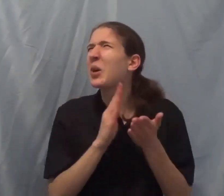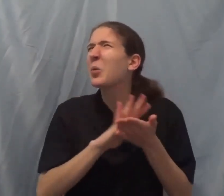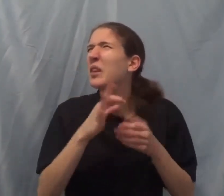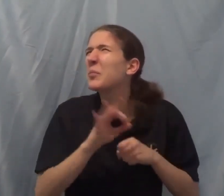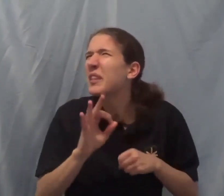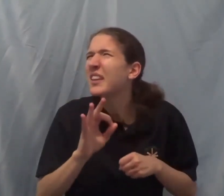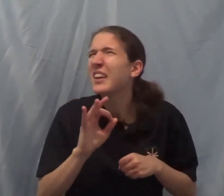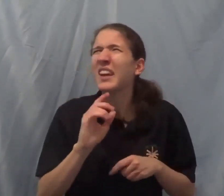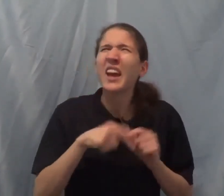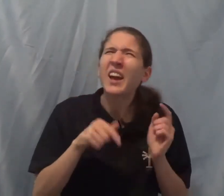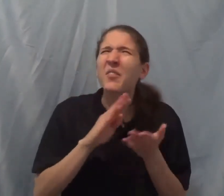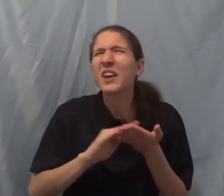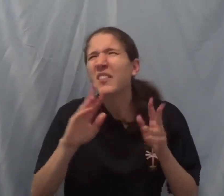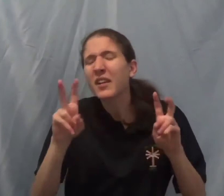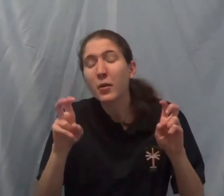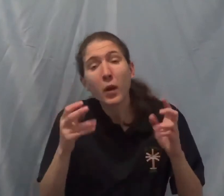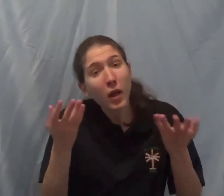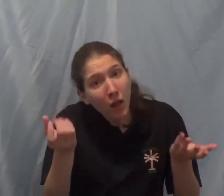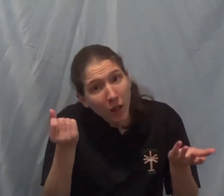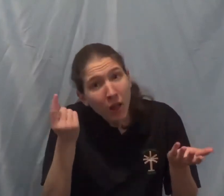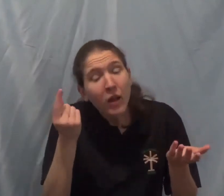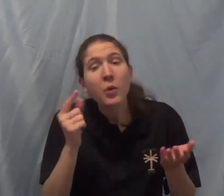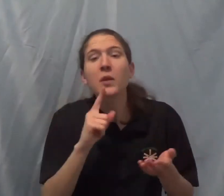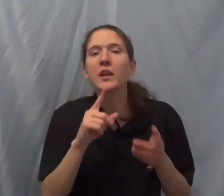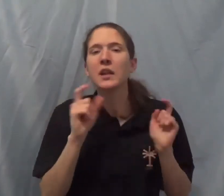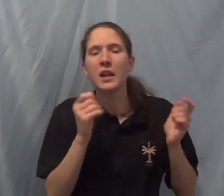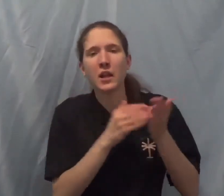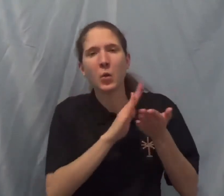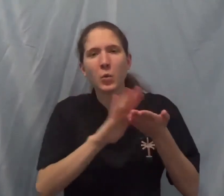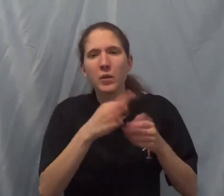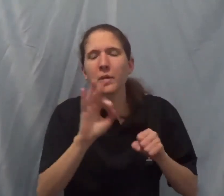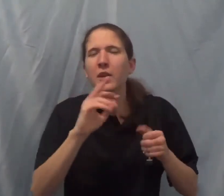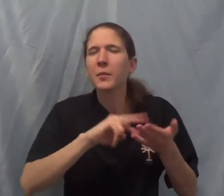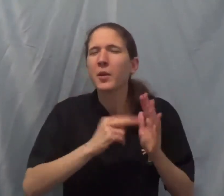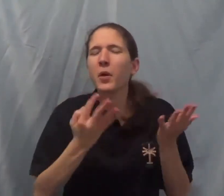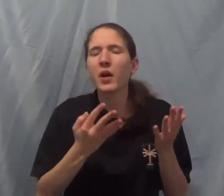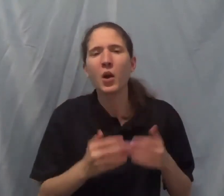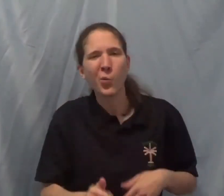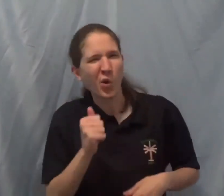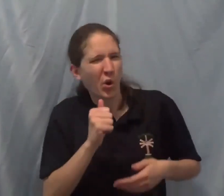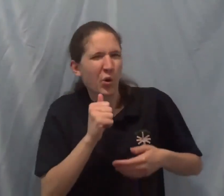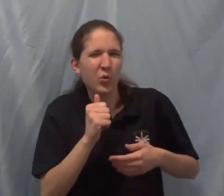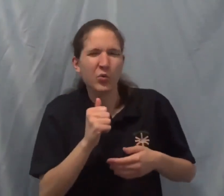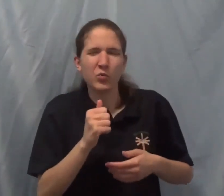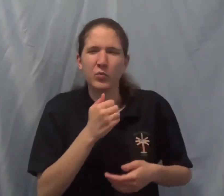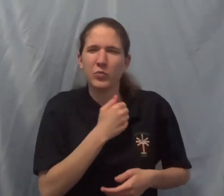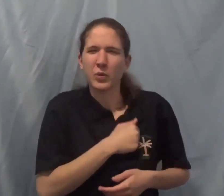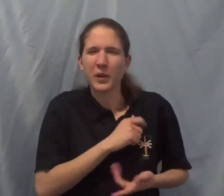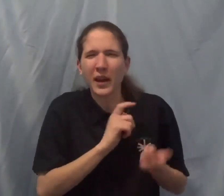don't want to be forgiven of, okay? Sounds like an oxymoron, but a sin against the Holy Spirit is sort of an oxymoron.